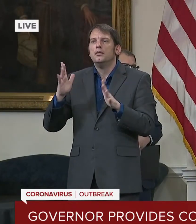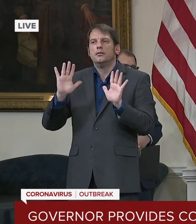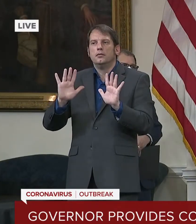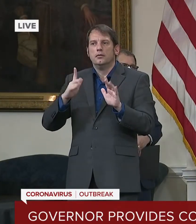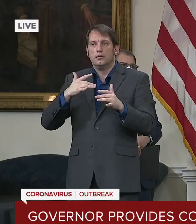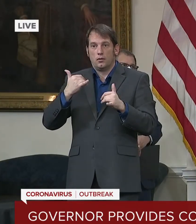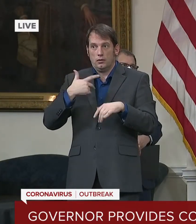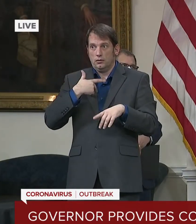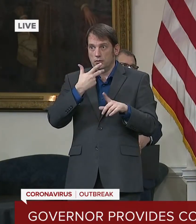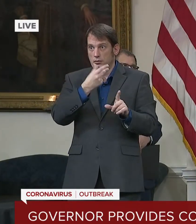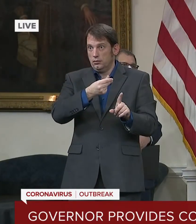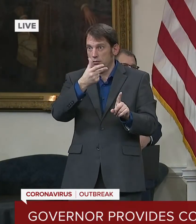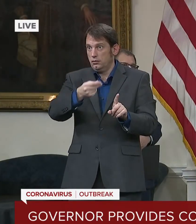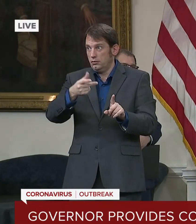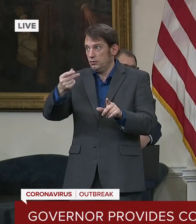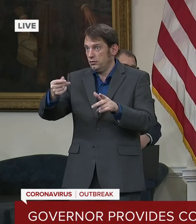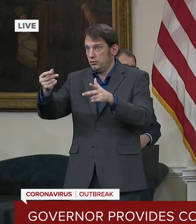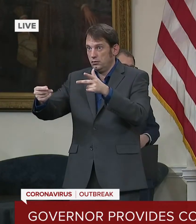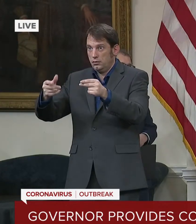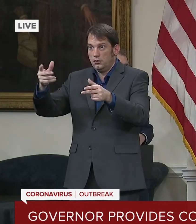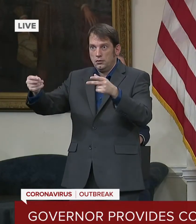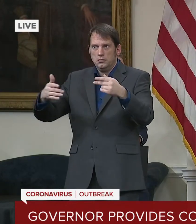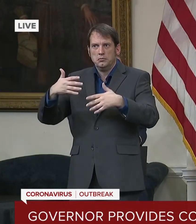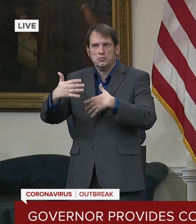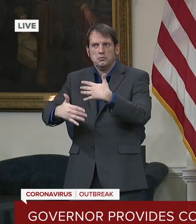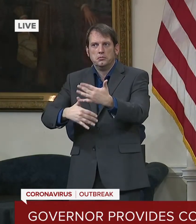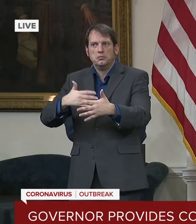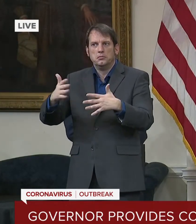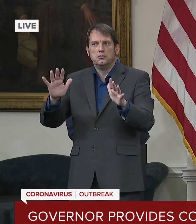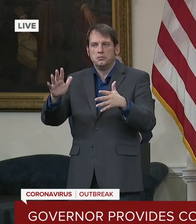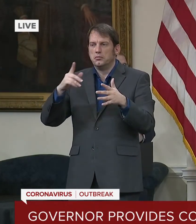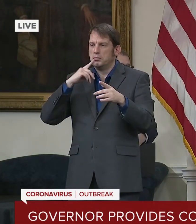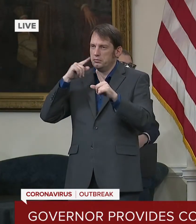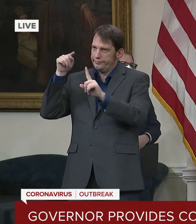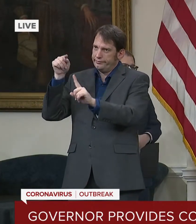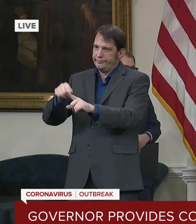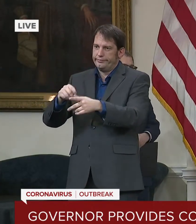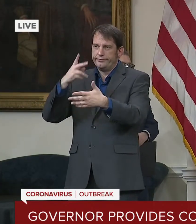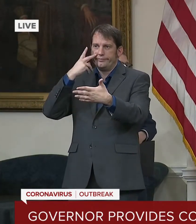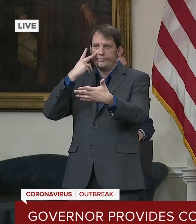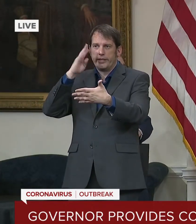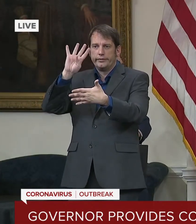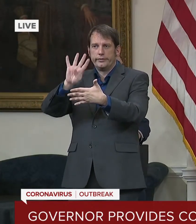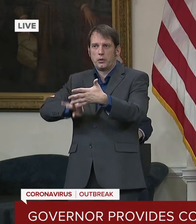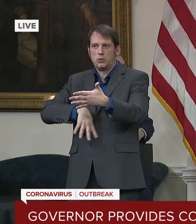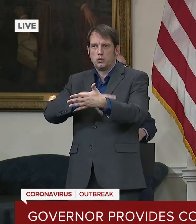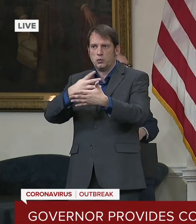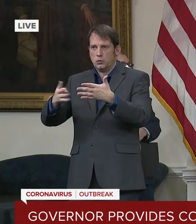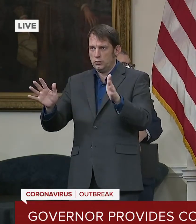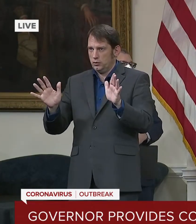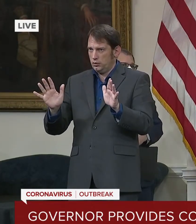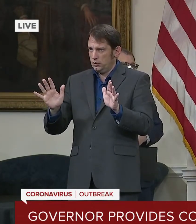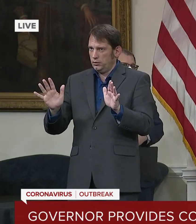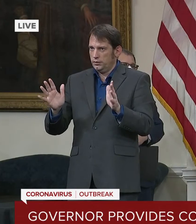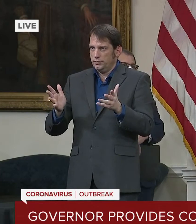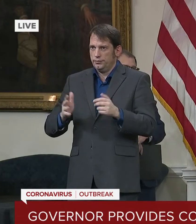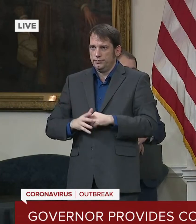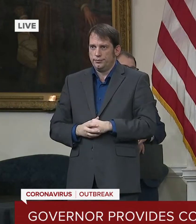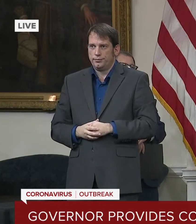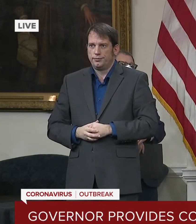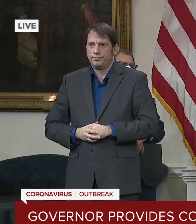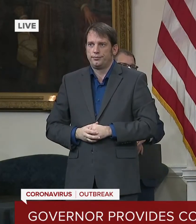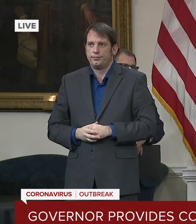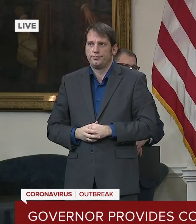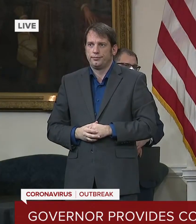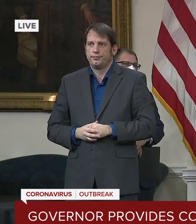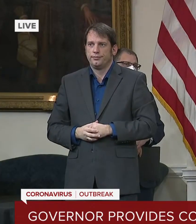slack. But I think they have a lot of them. They're scheduled. They just didn't want to vaccinate the entire hospital at the same time. So I think many of theirs are already spoken for and scheduled in